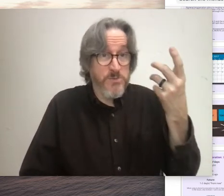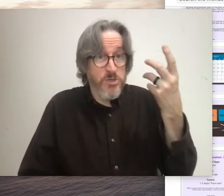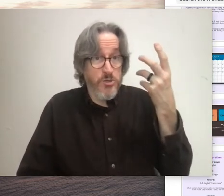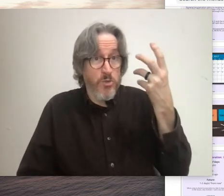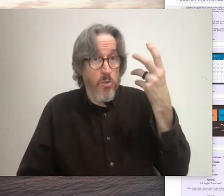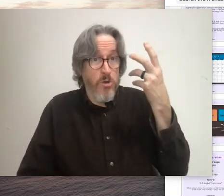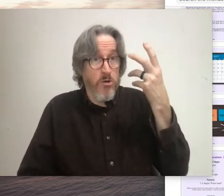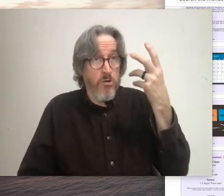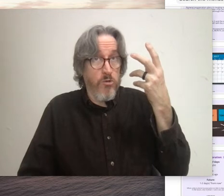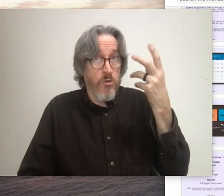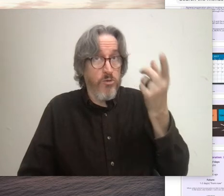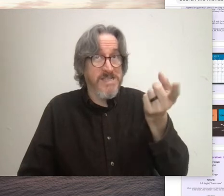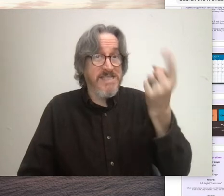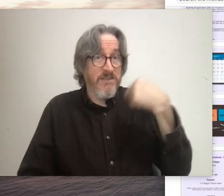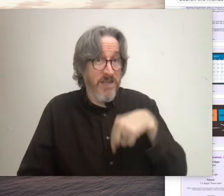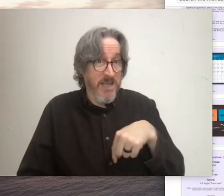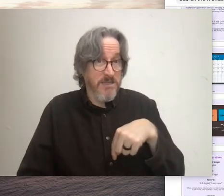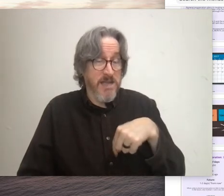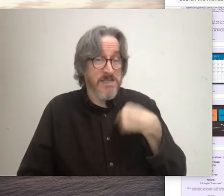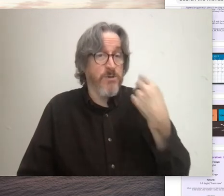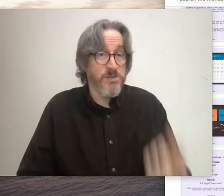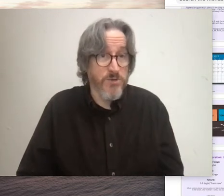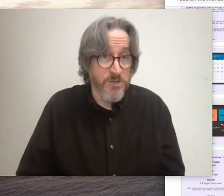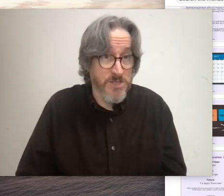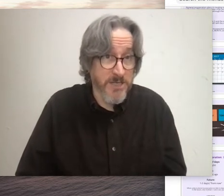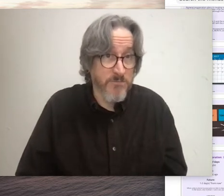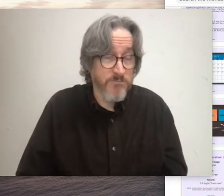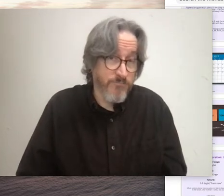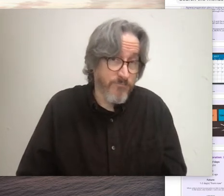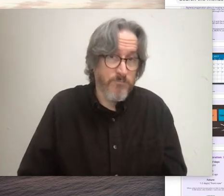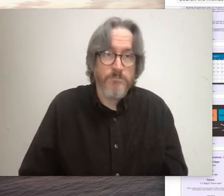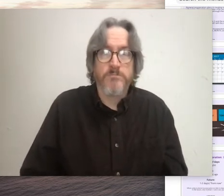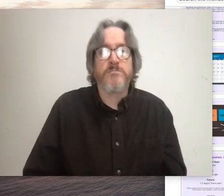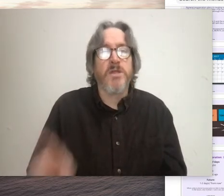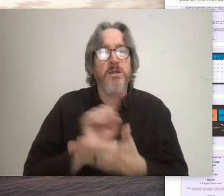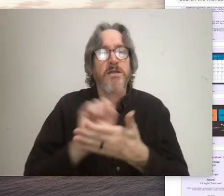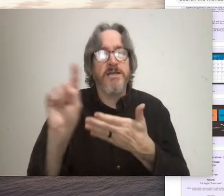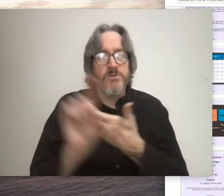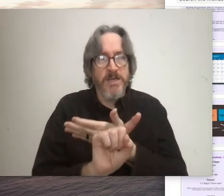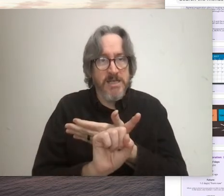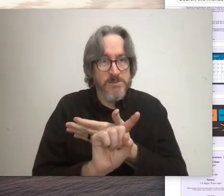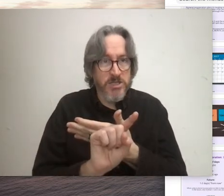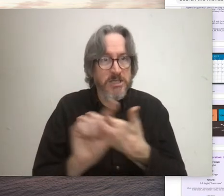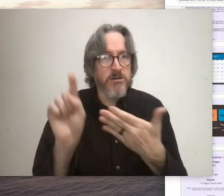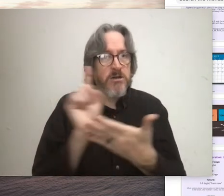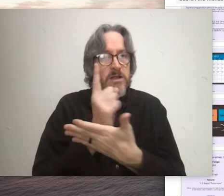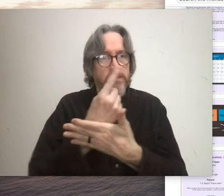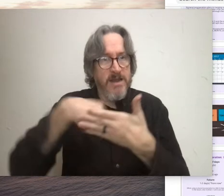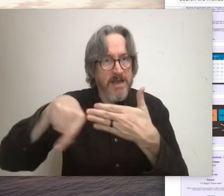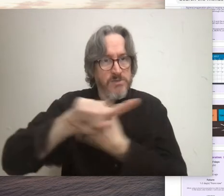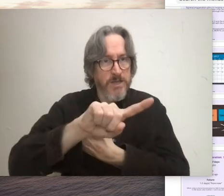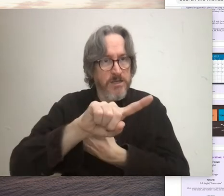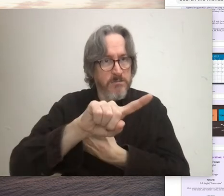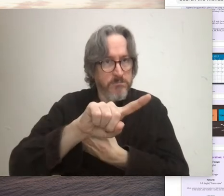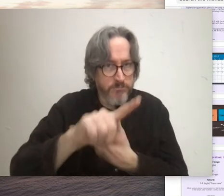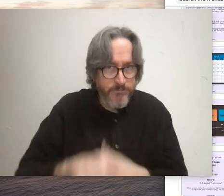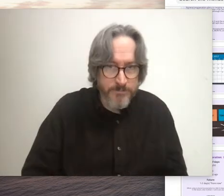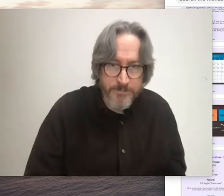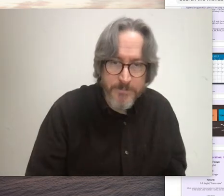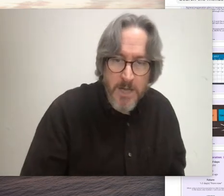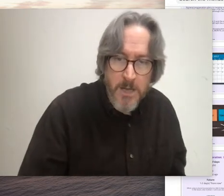used to receiving it as opposed to producing it. Next week is much clearer than next week.